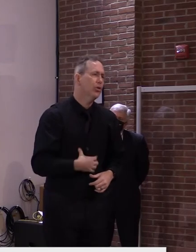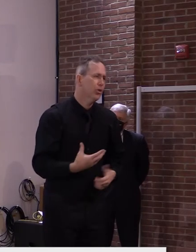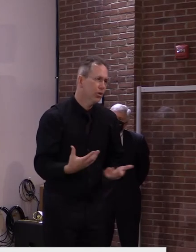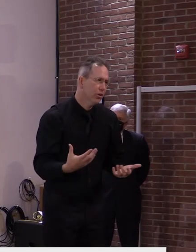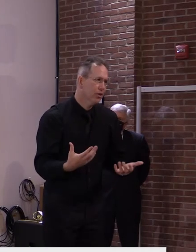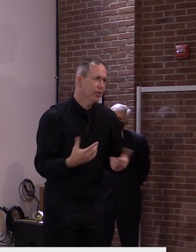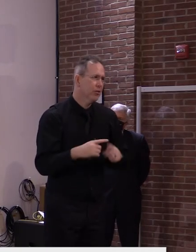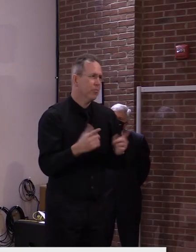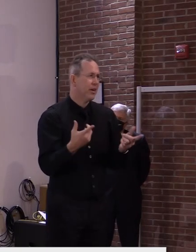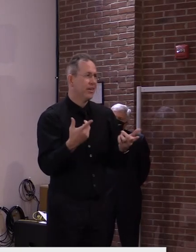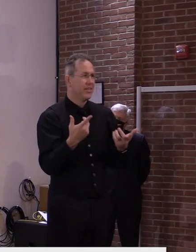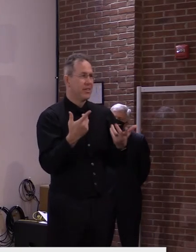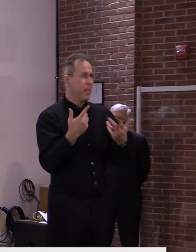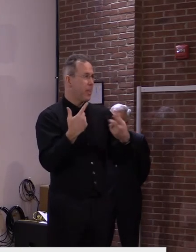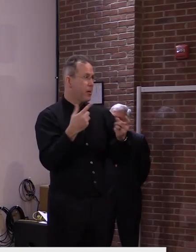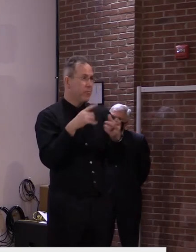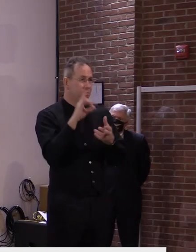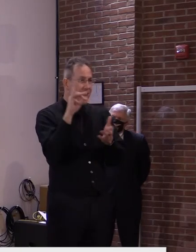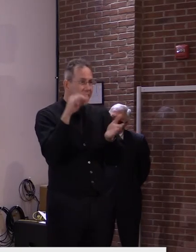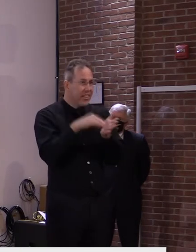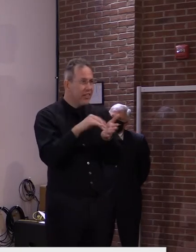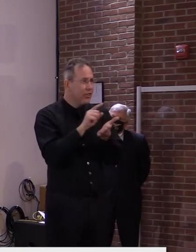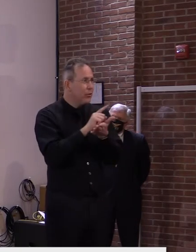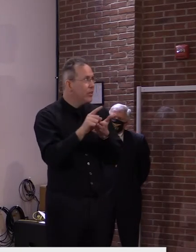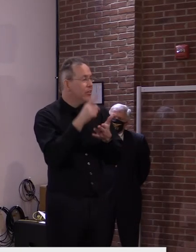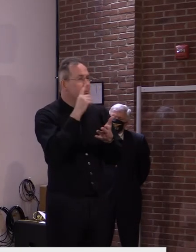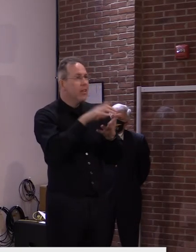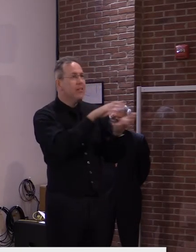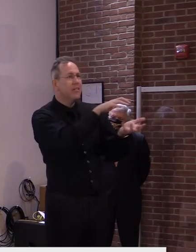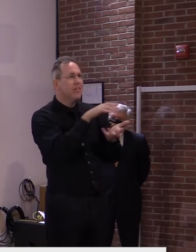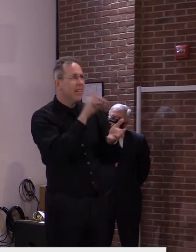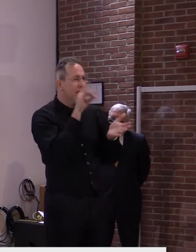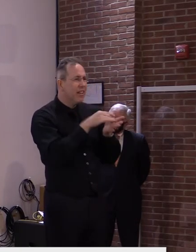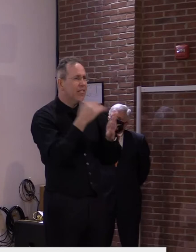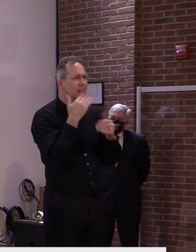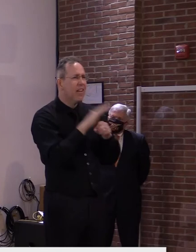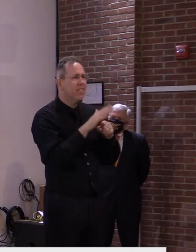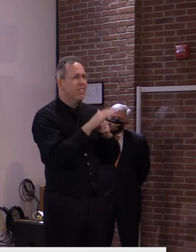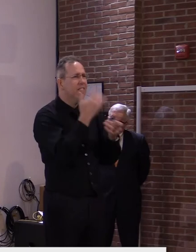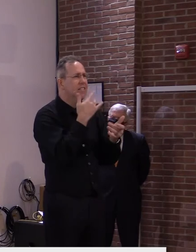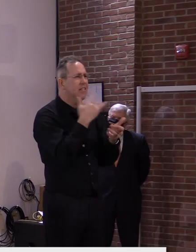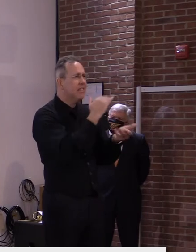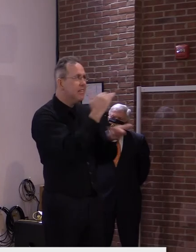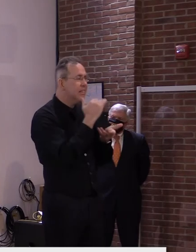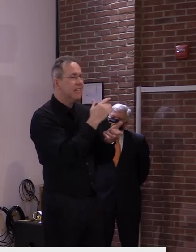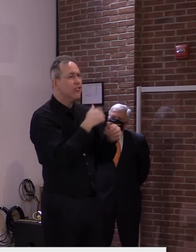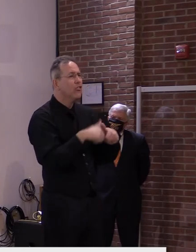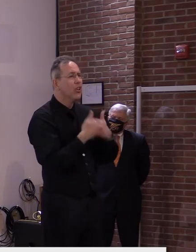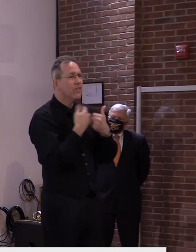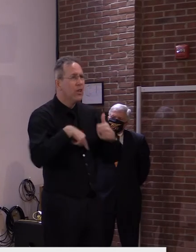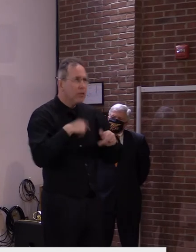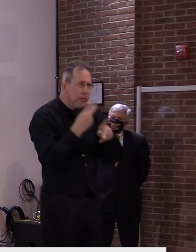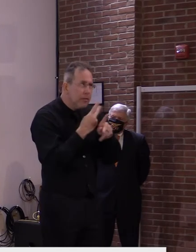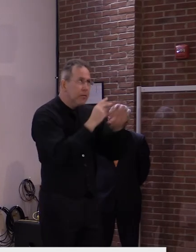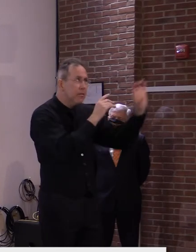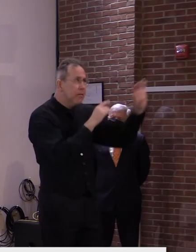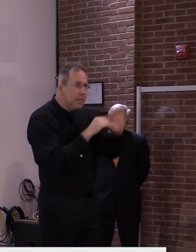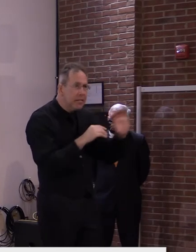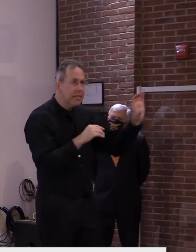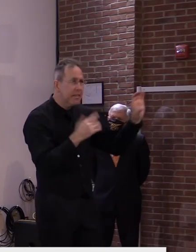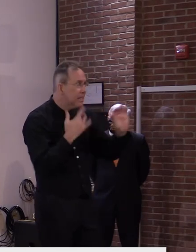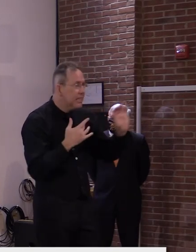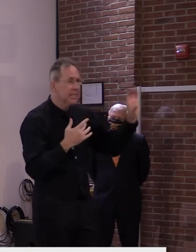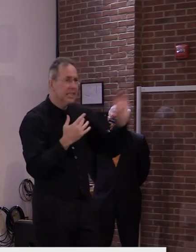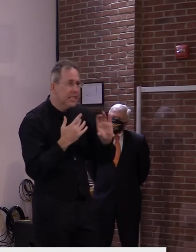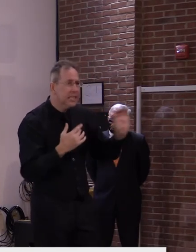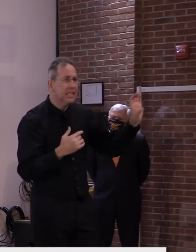a week, these are just very, very challenging circumstances that we're dealing with. Thank goodness we're not dealing with